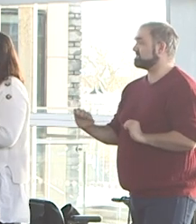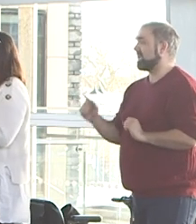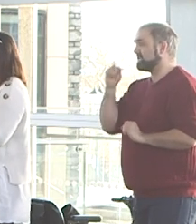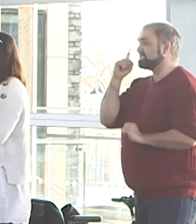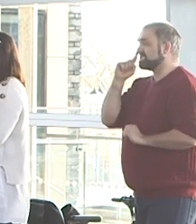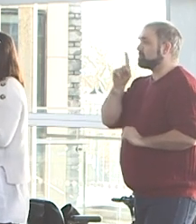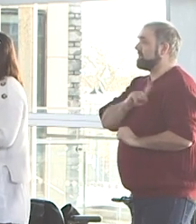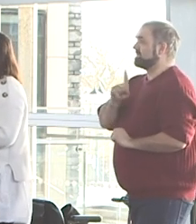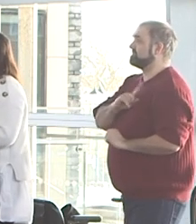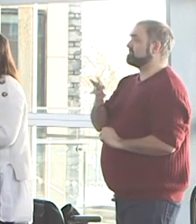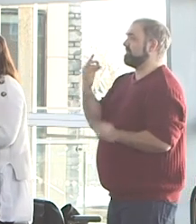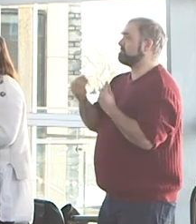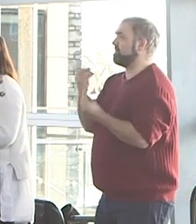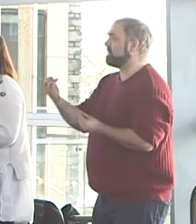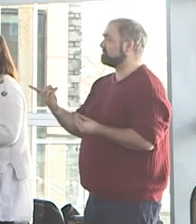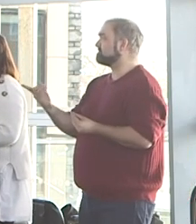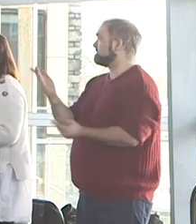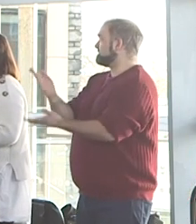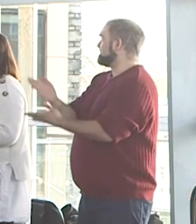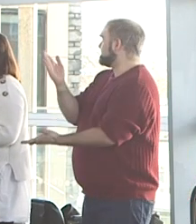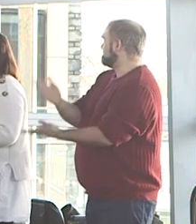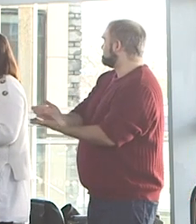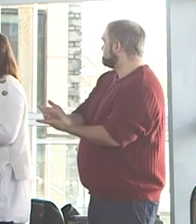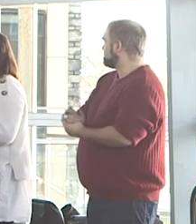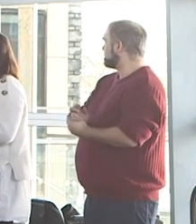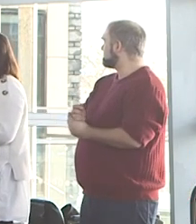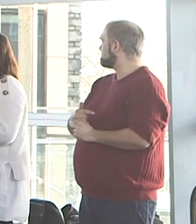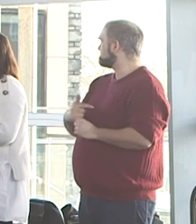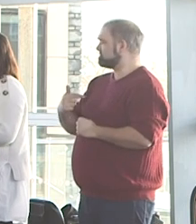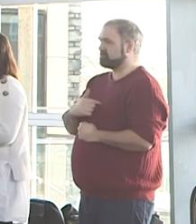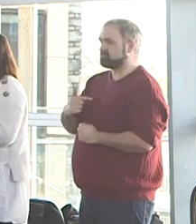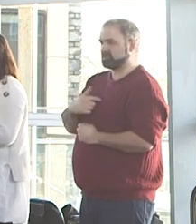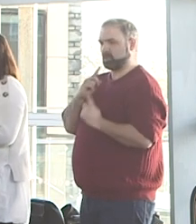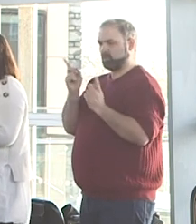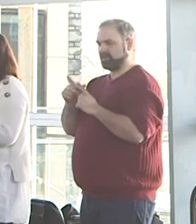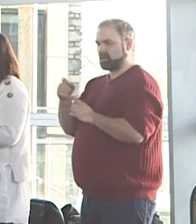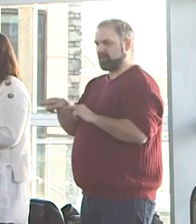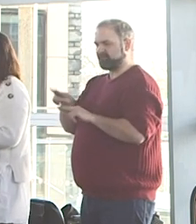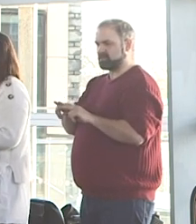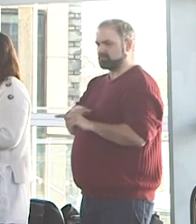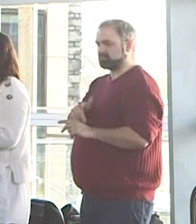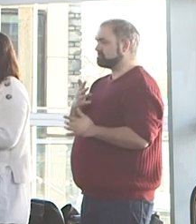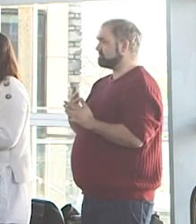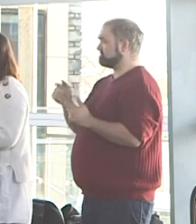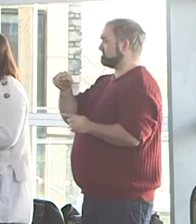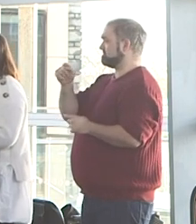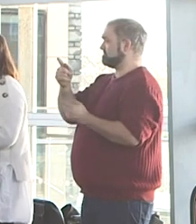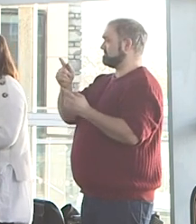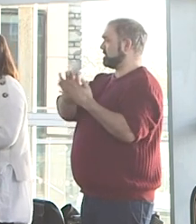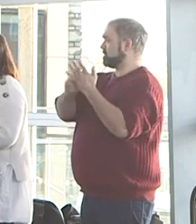I can see where you're going with that. Yeah. And that's actually true. I work for Cardiff University, and MFIS is doing a fantastic